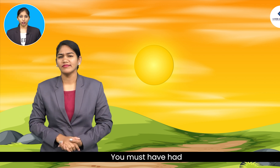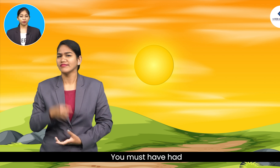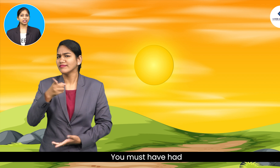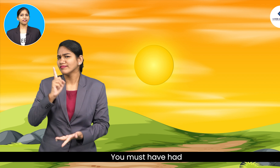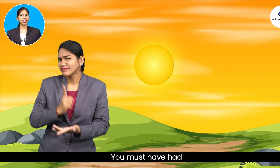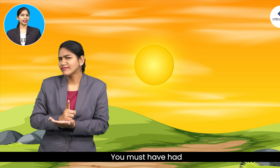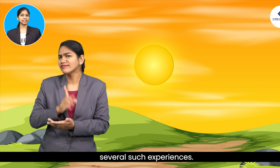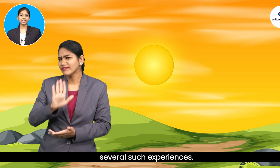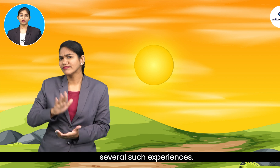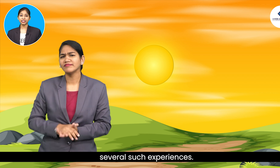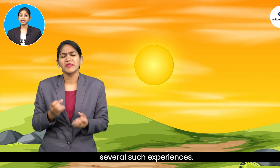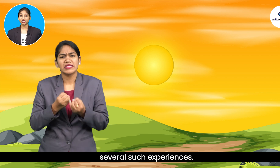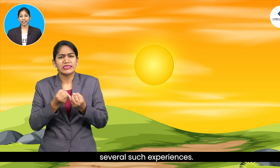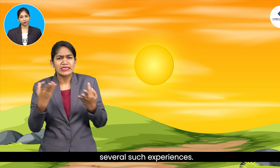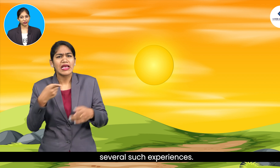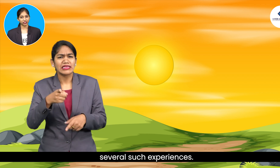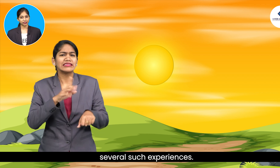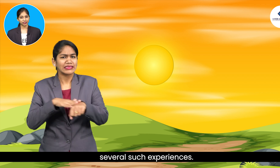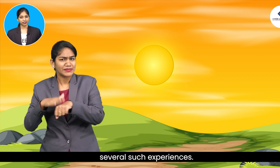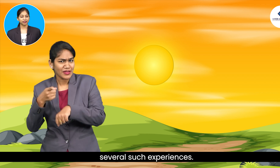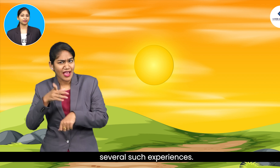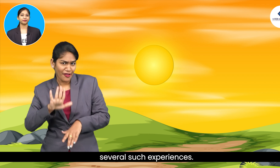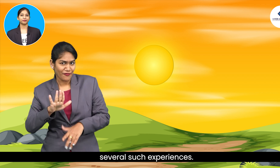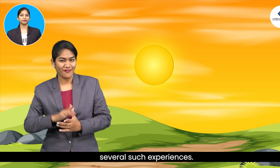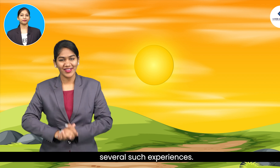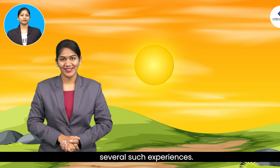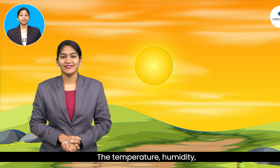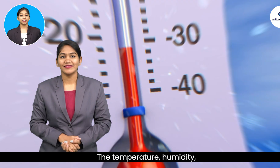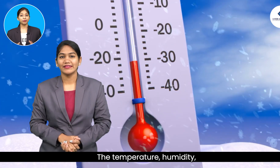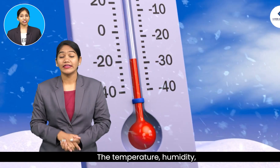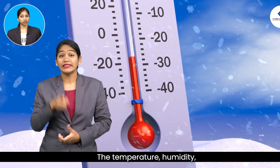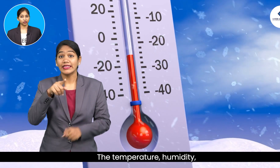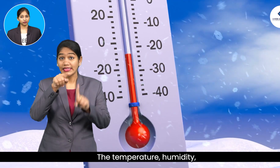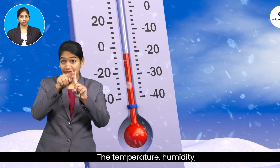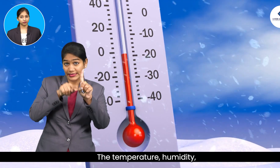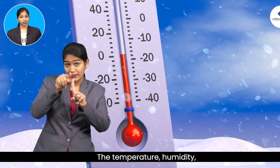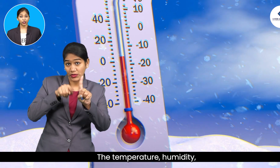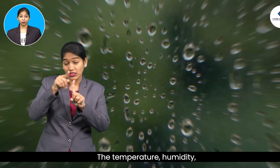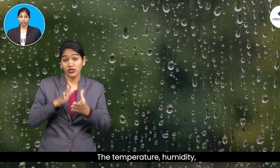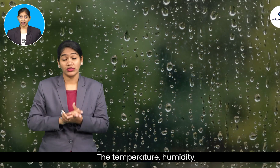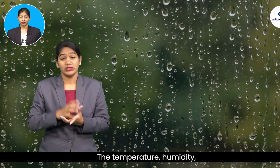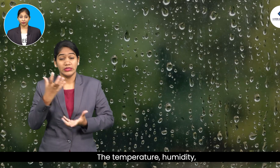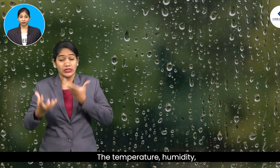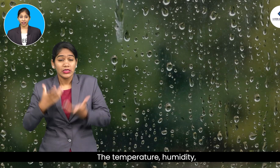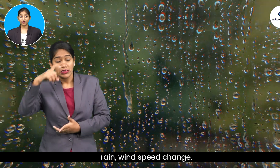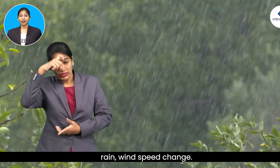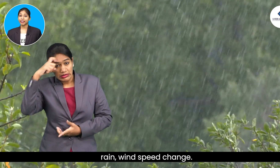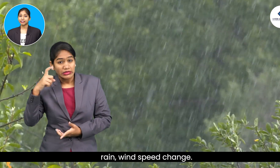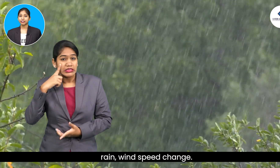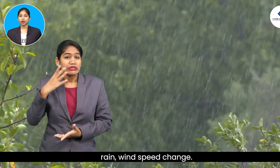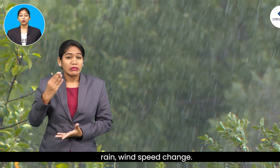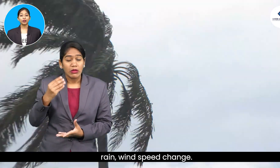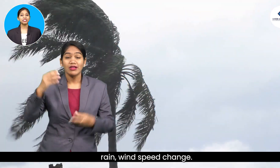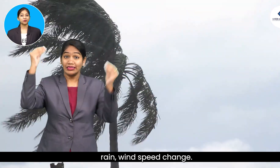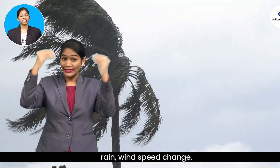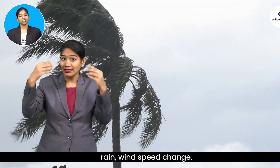You must have had several such experiences The temperature Humidity Rain